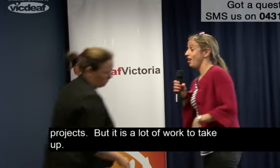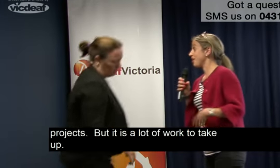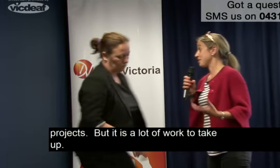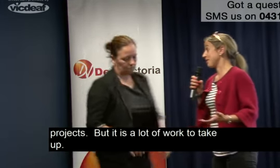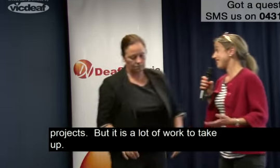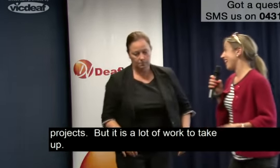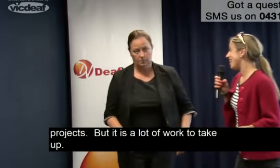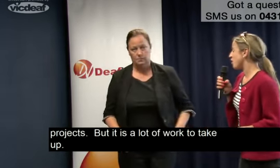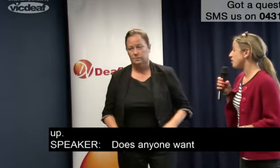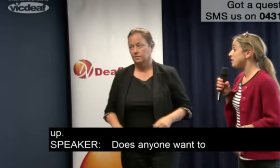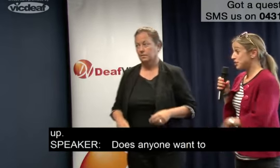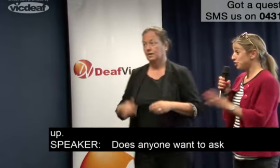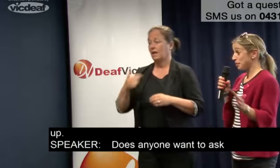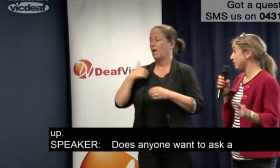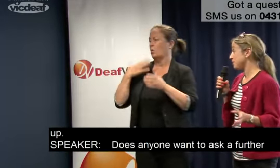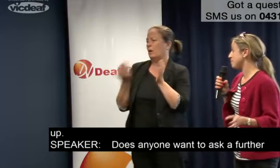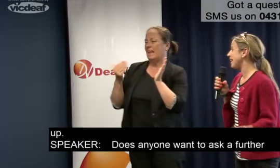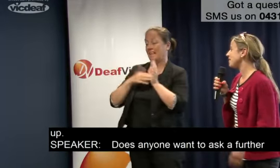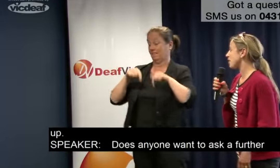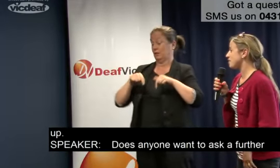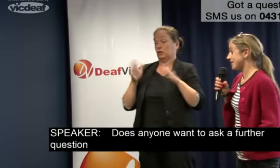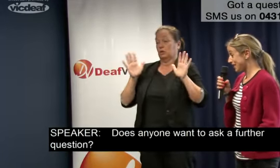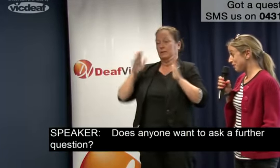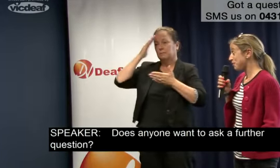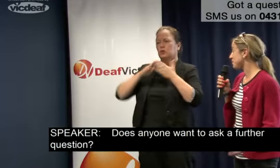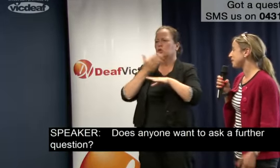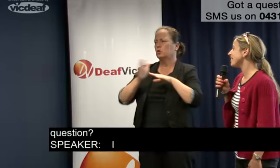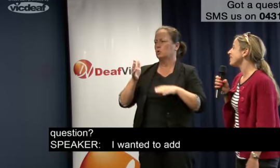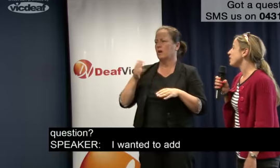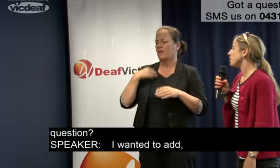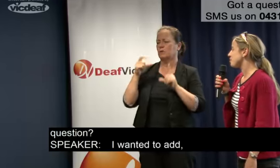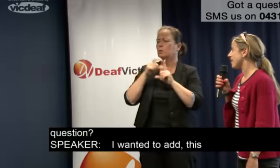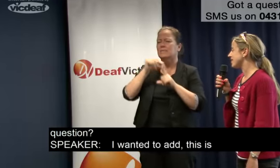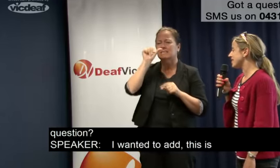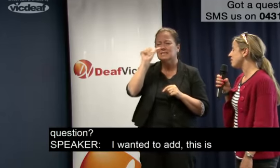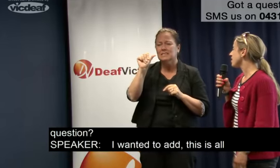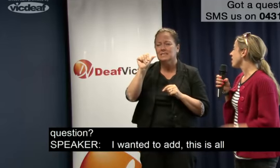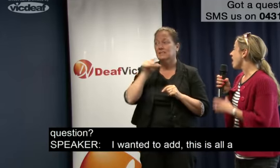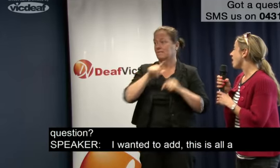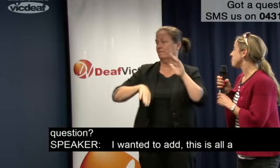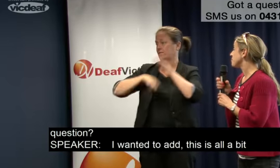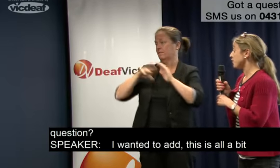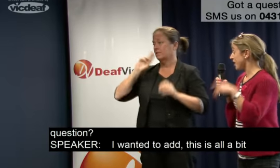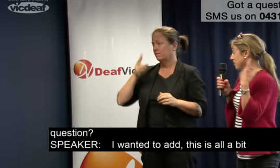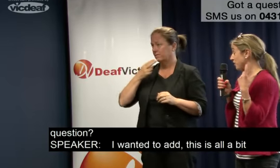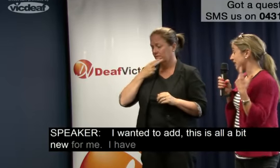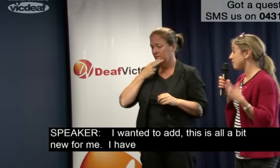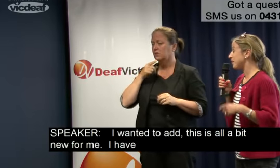I just wanted to add, this is all a bit new to me. Like, I have a 6-year-old daughter who's profoundly deaf. She also has cochlear